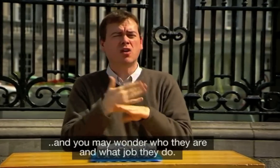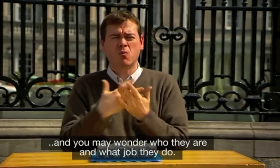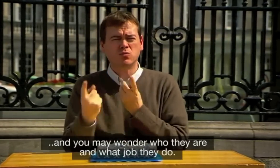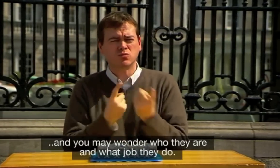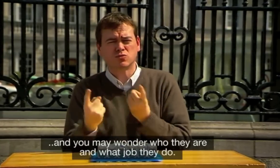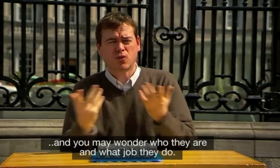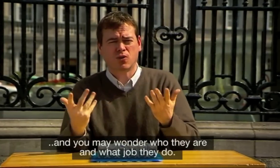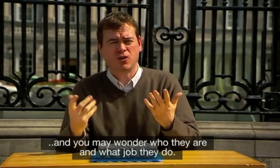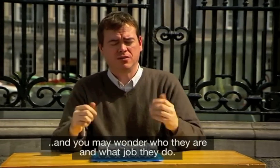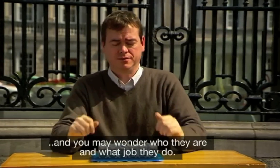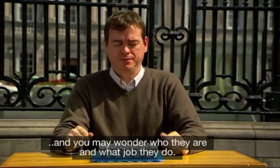are and what job they do.